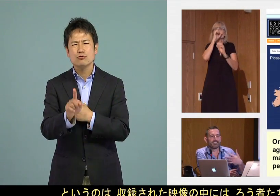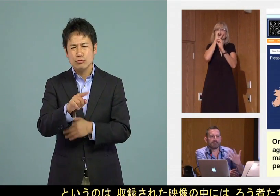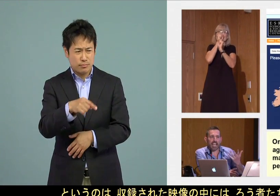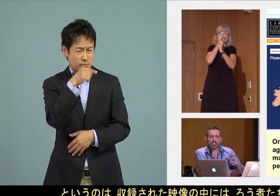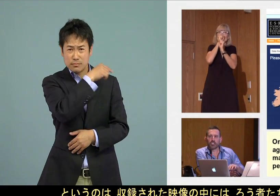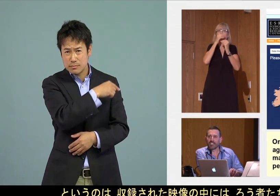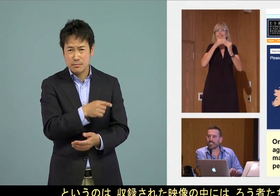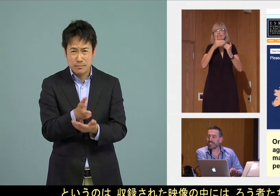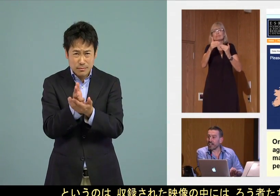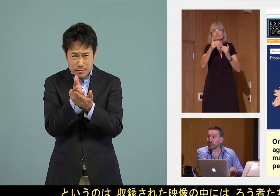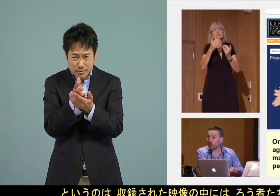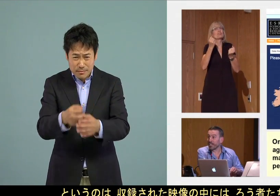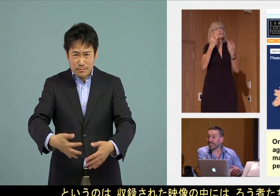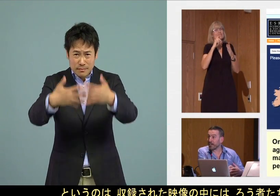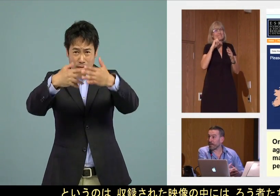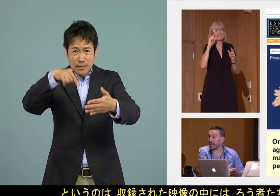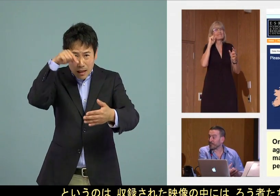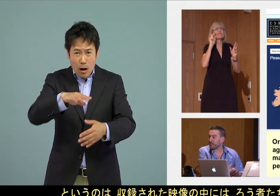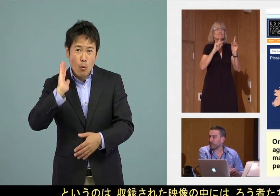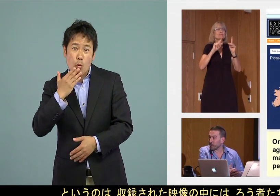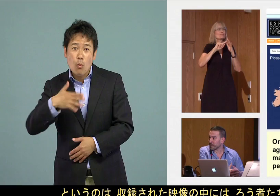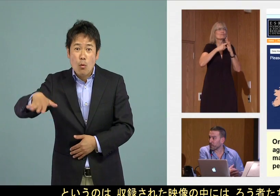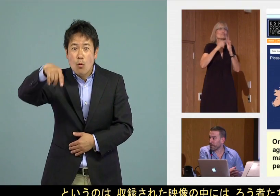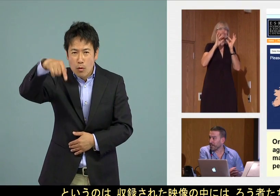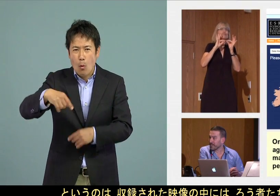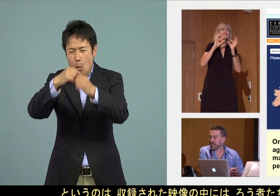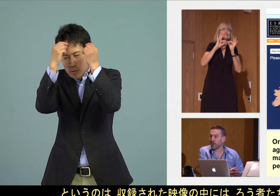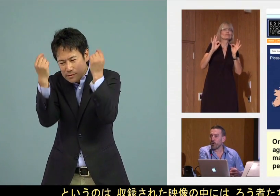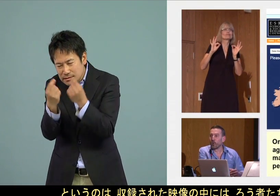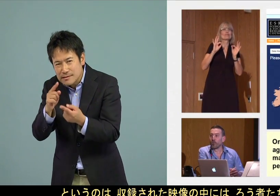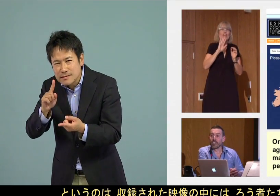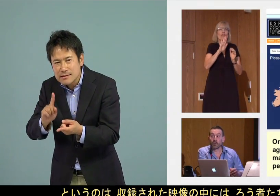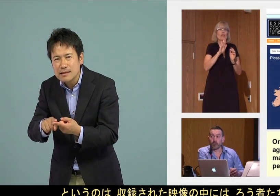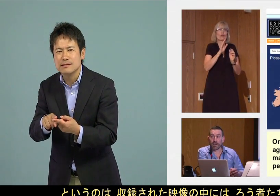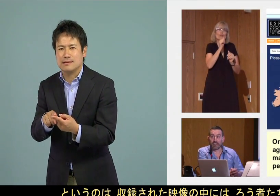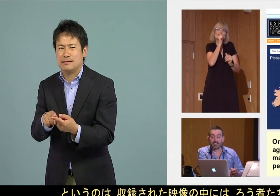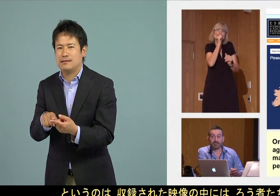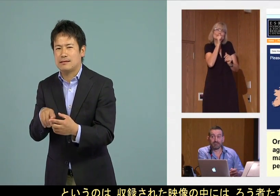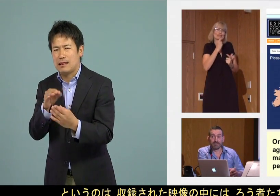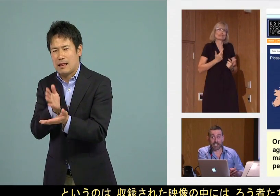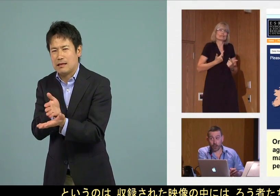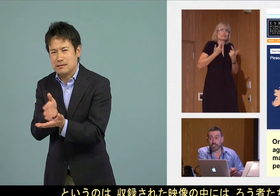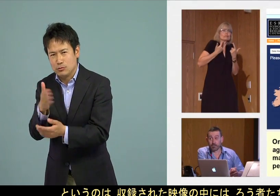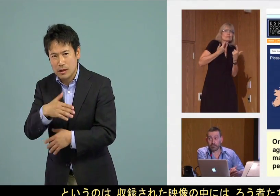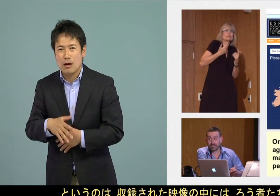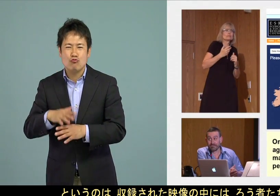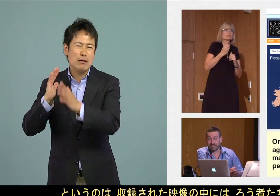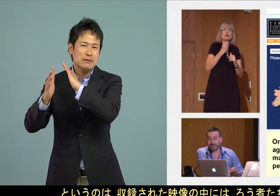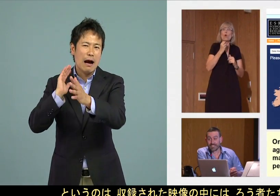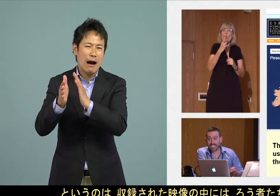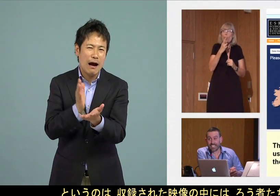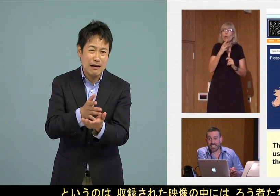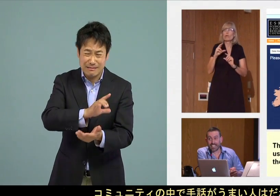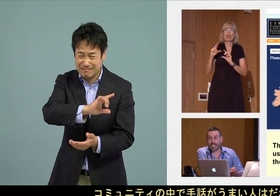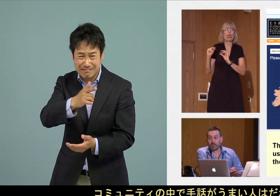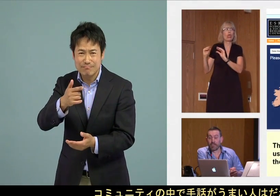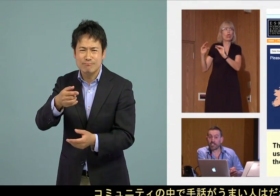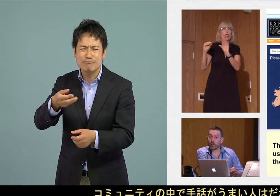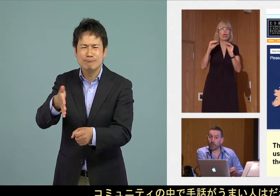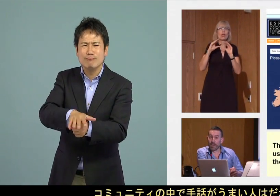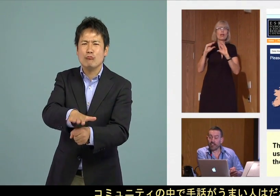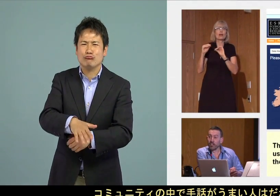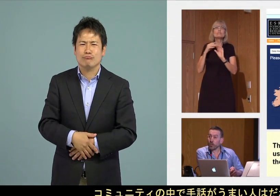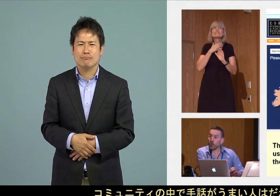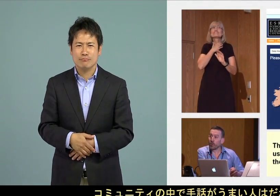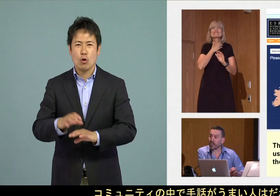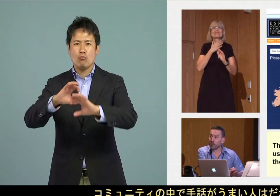people actually start talking about personal things, or they gossip. They